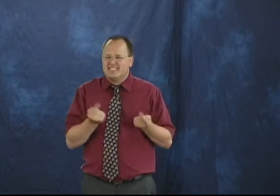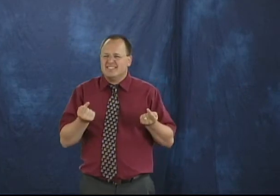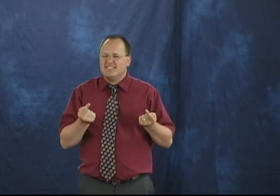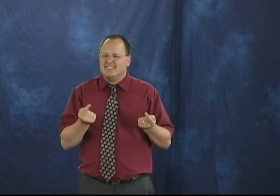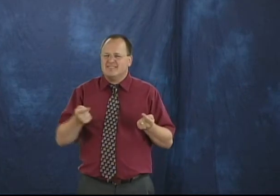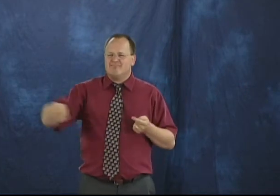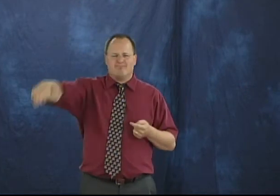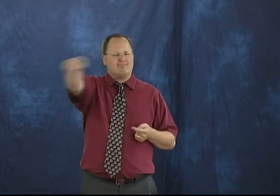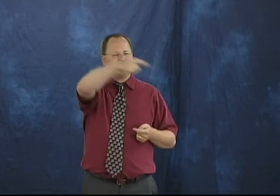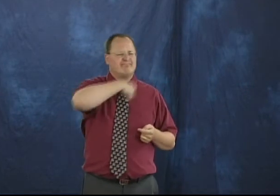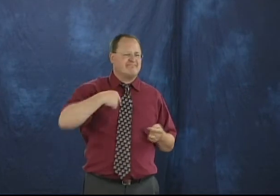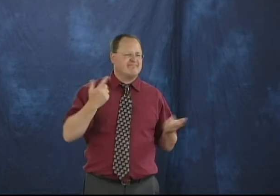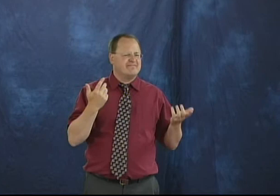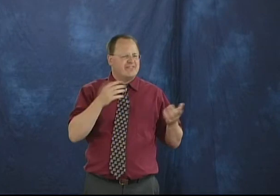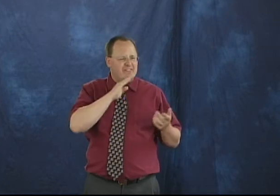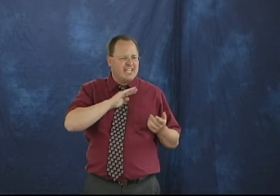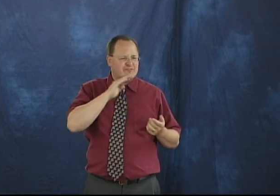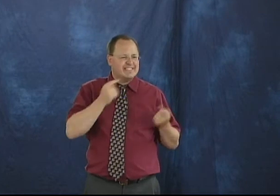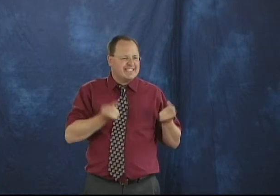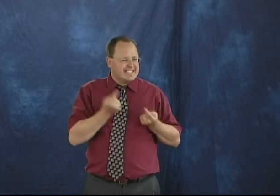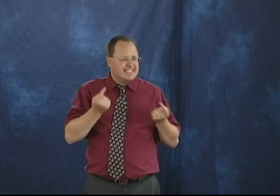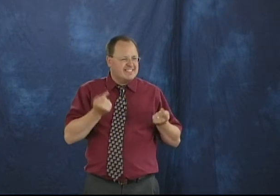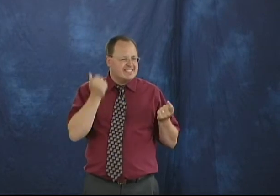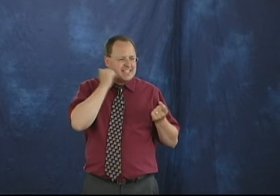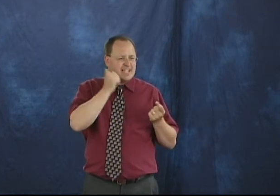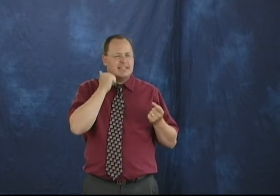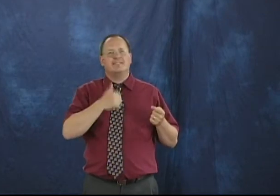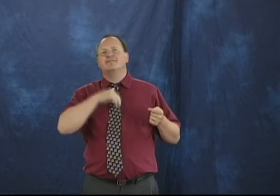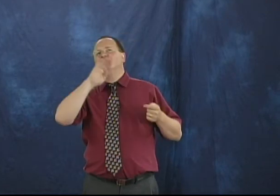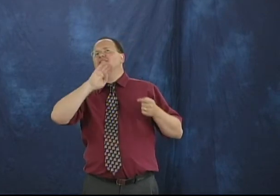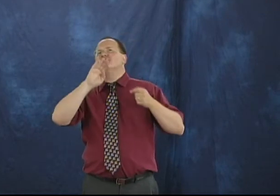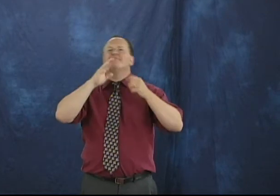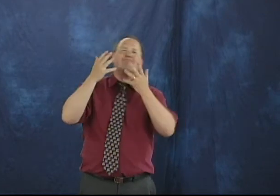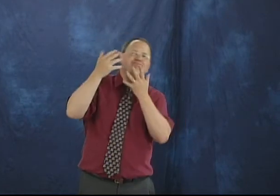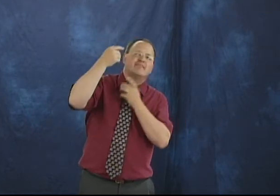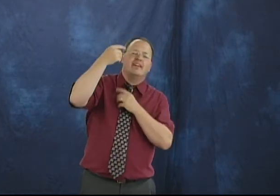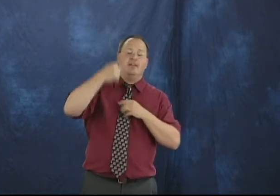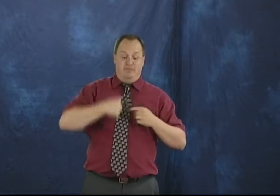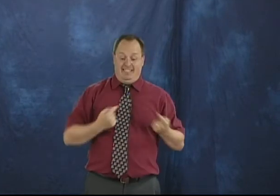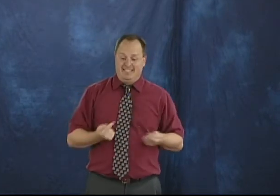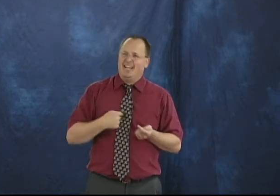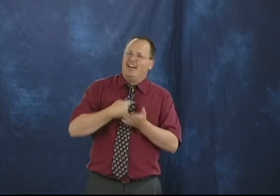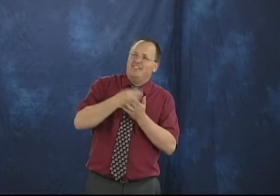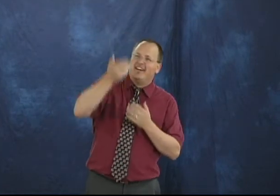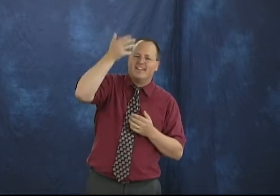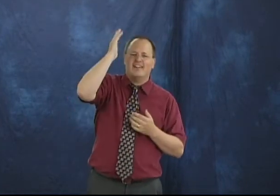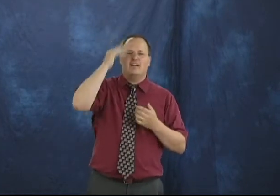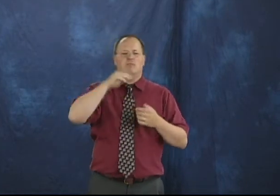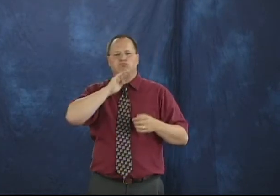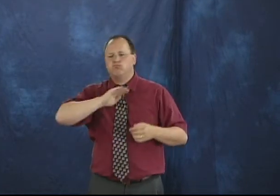some of you may be frustrated and discouraged because of your ongoing struggle with sin.